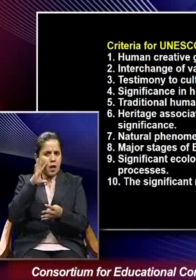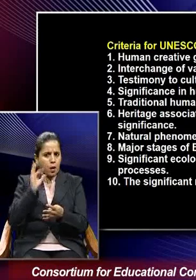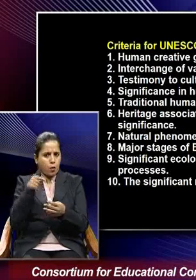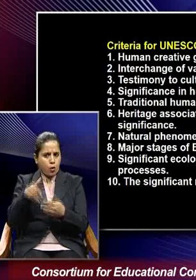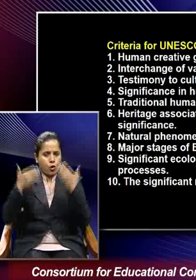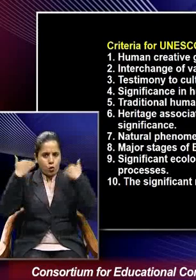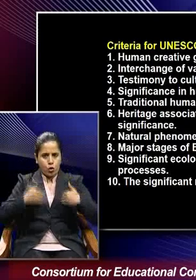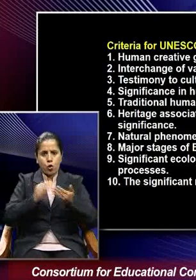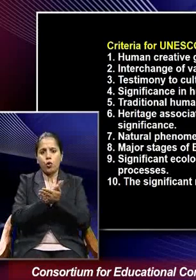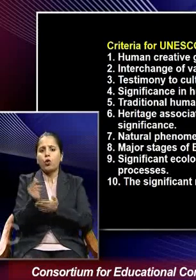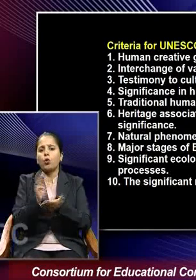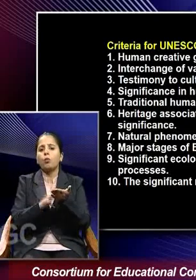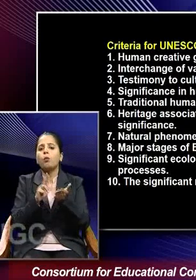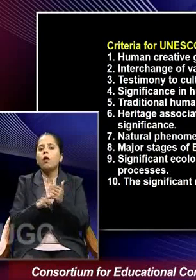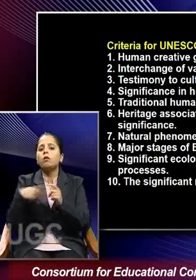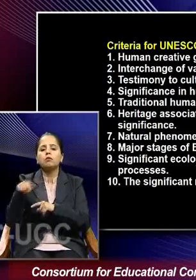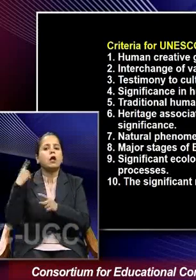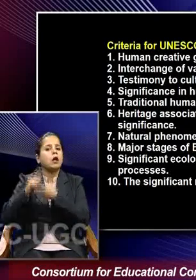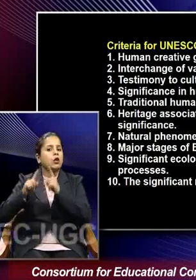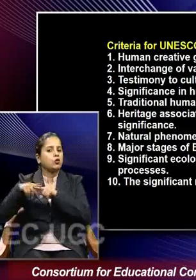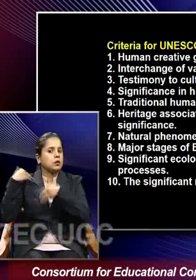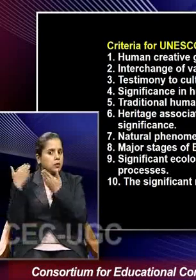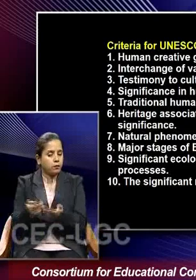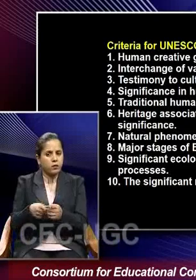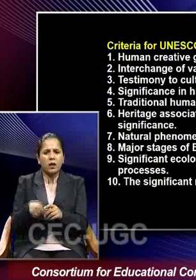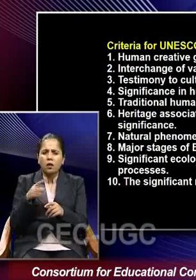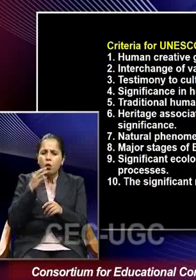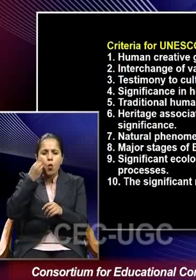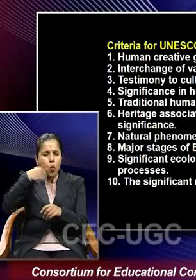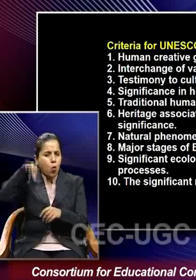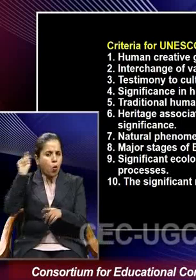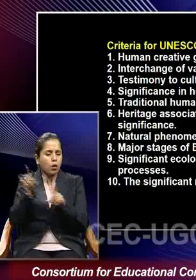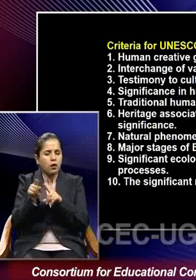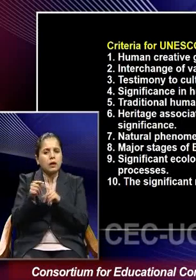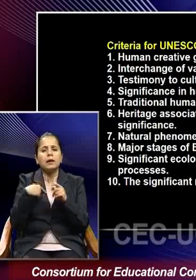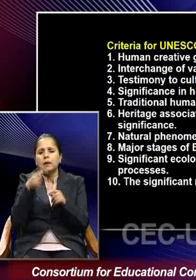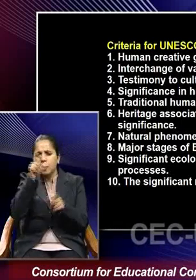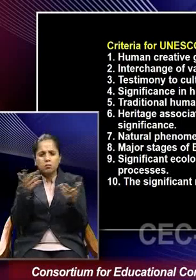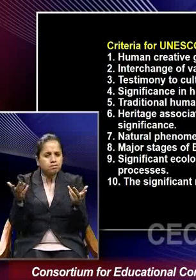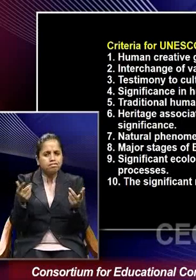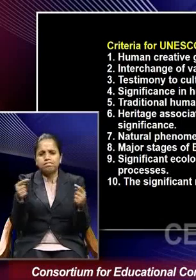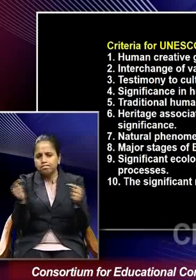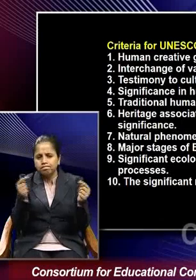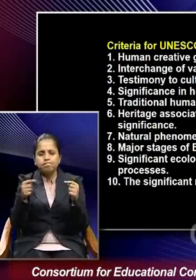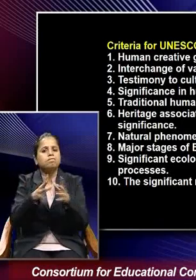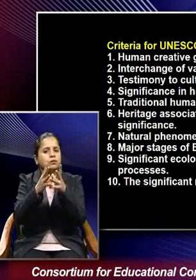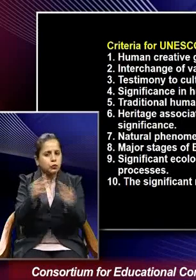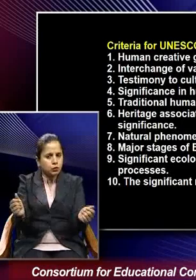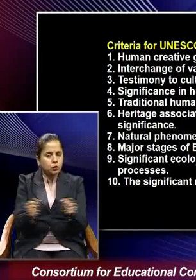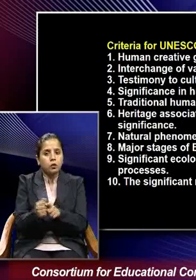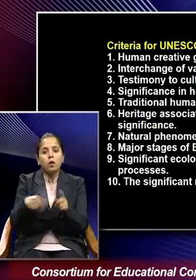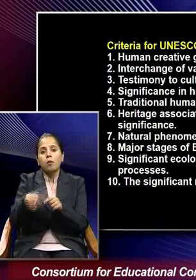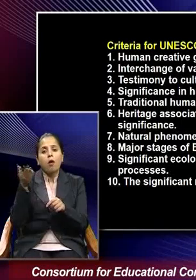human history, traditional human settlement, heritage associated with events